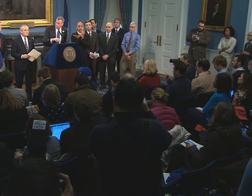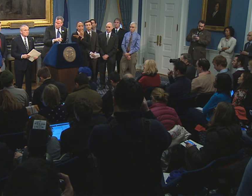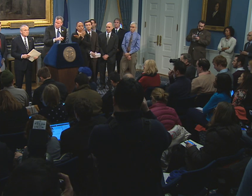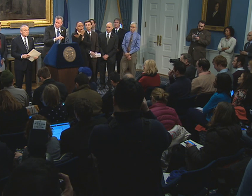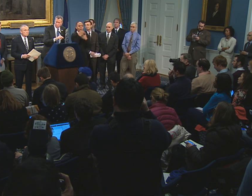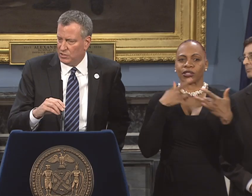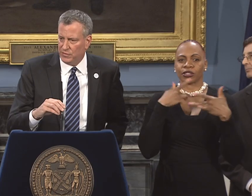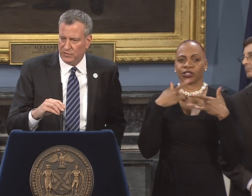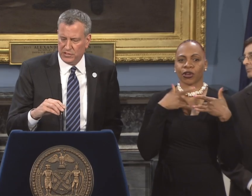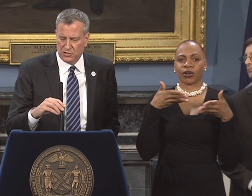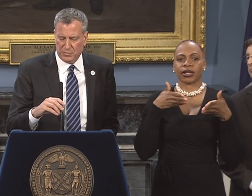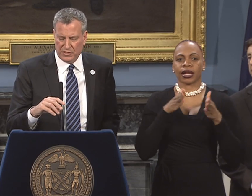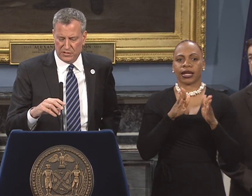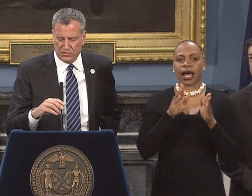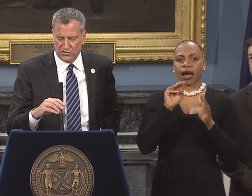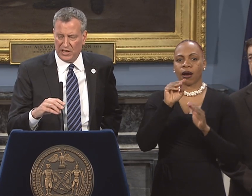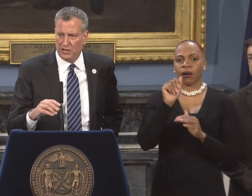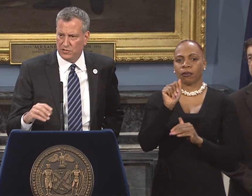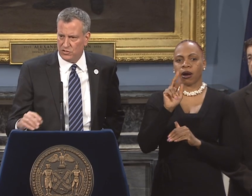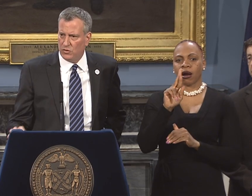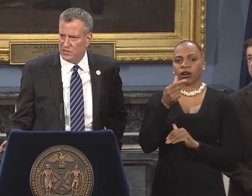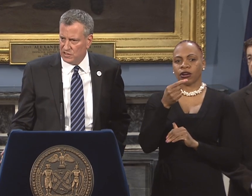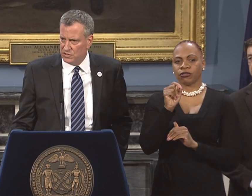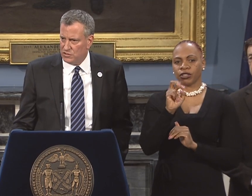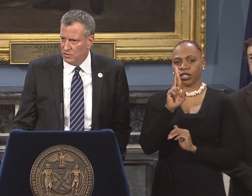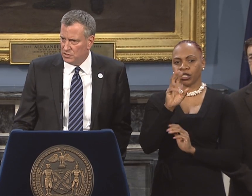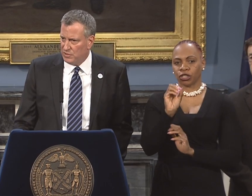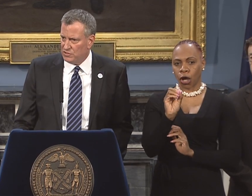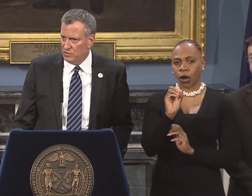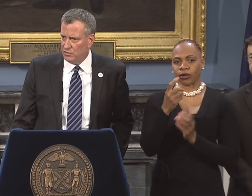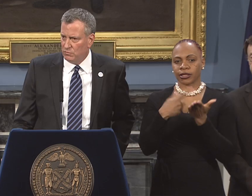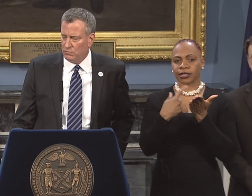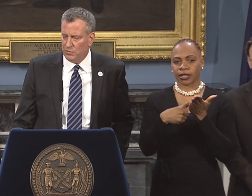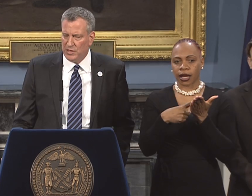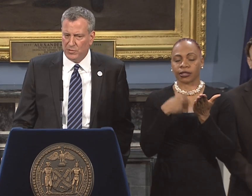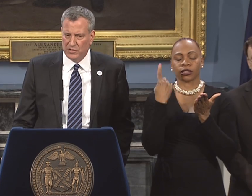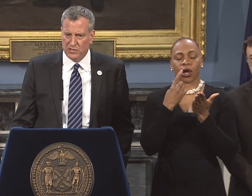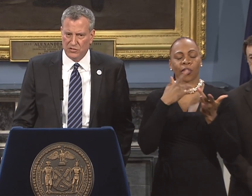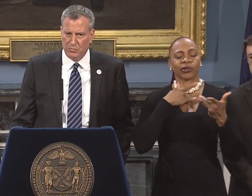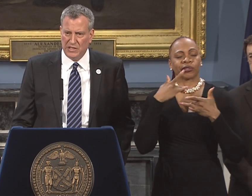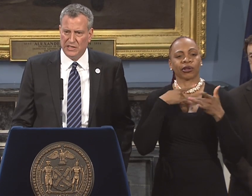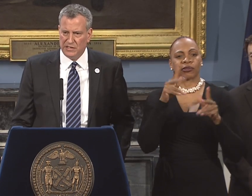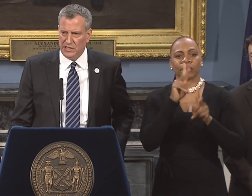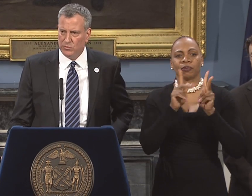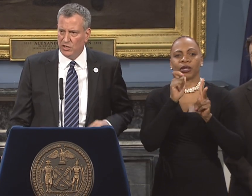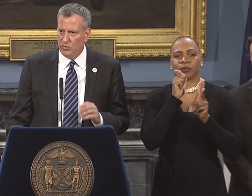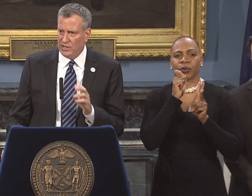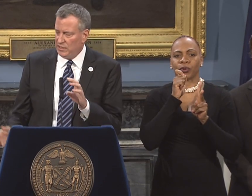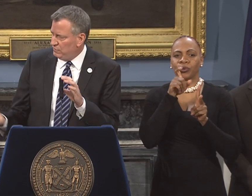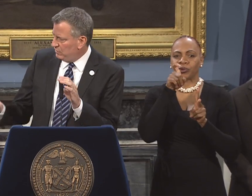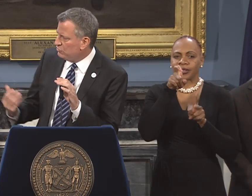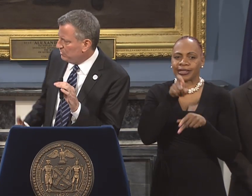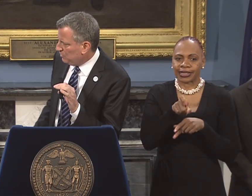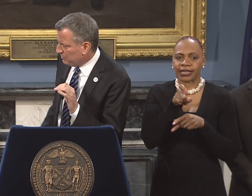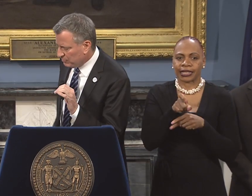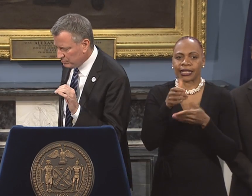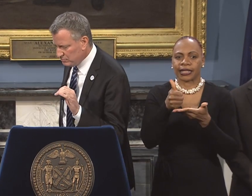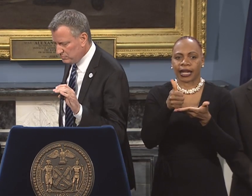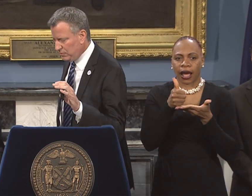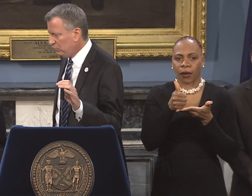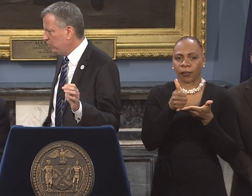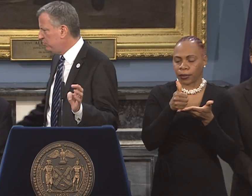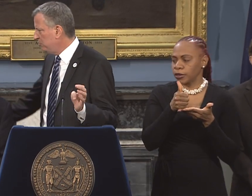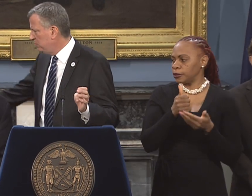Let me let Speaker Mark Viverito speak to this challenge. It's always a concern, especially with people in such immediate need. We don't want anything to inhibit